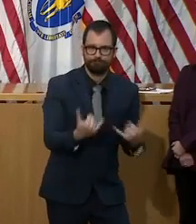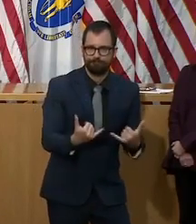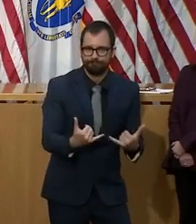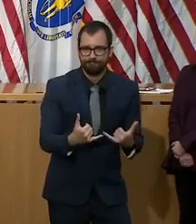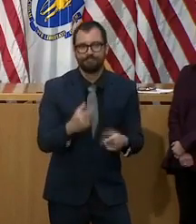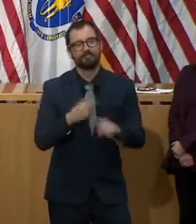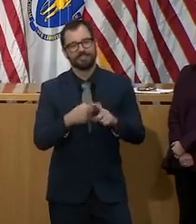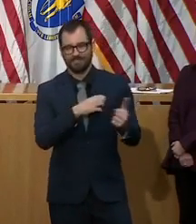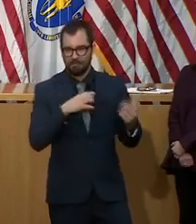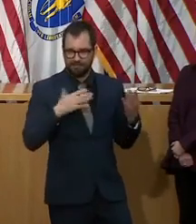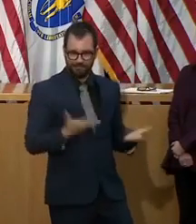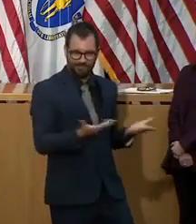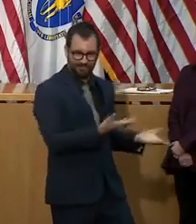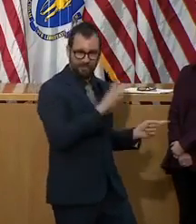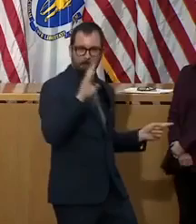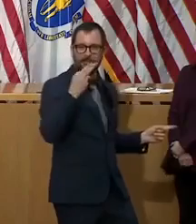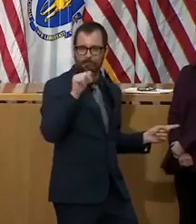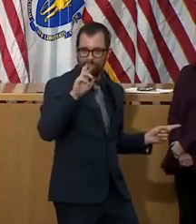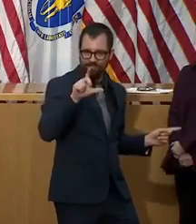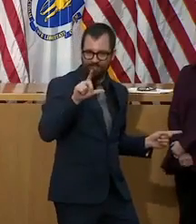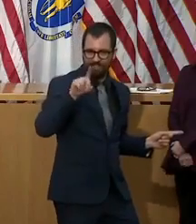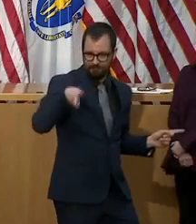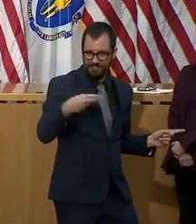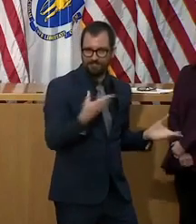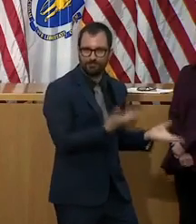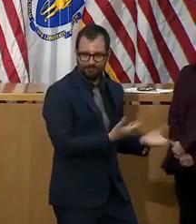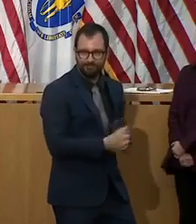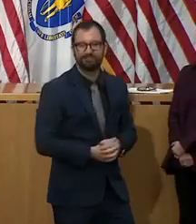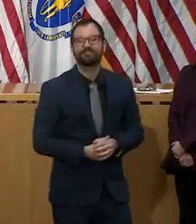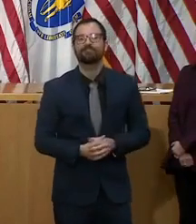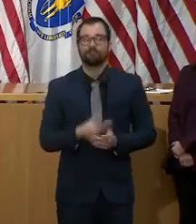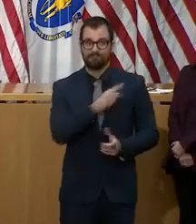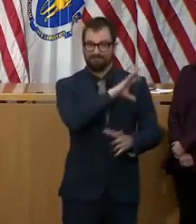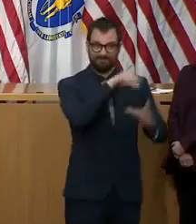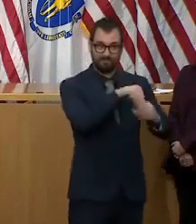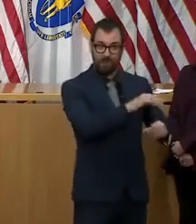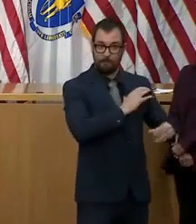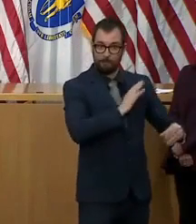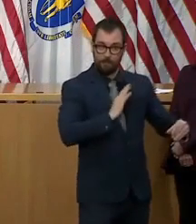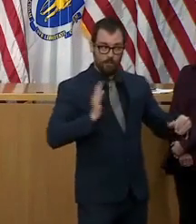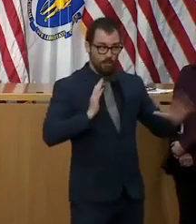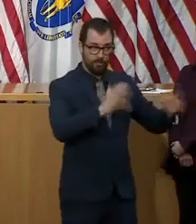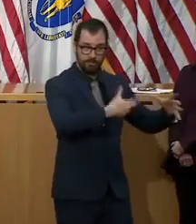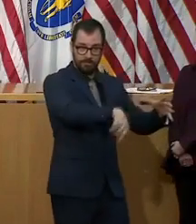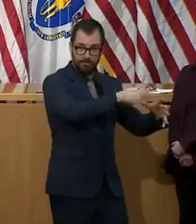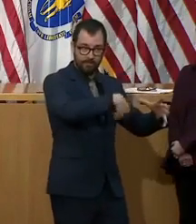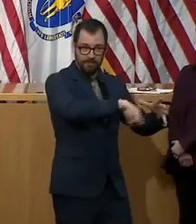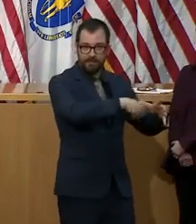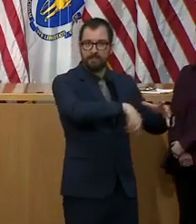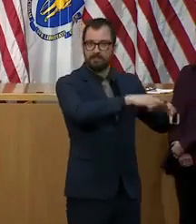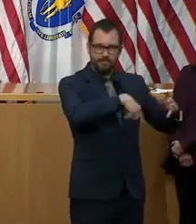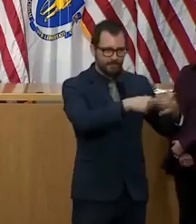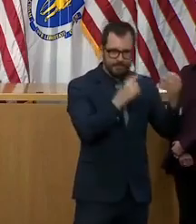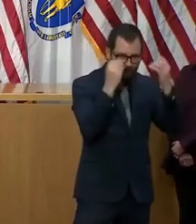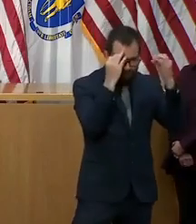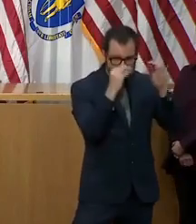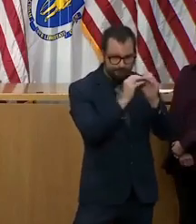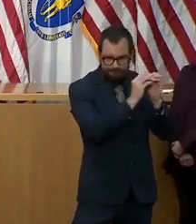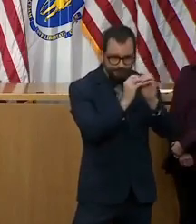who will inform the board's planning efforts and allow us to really understand the public